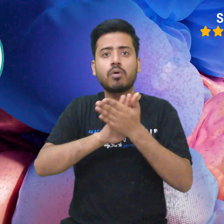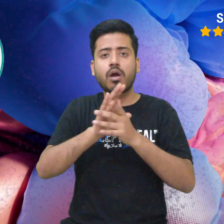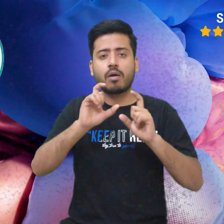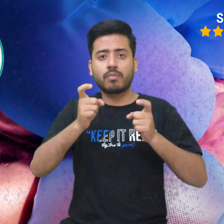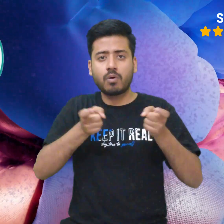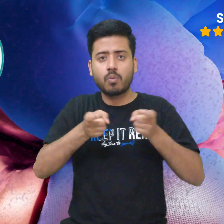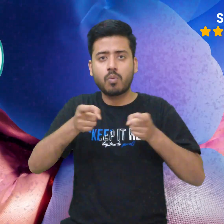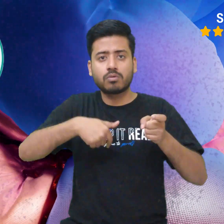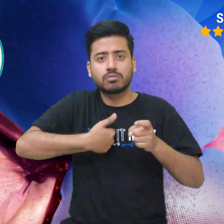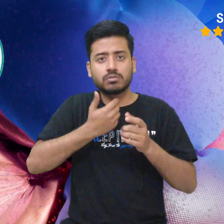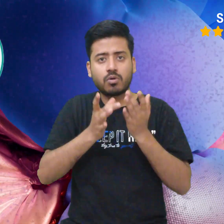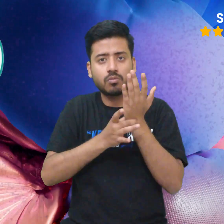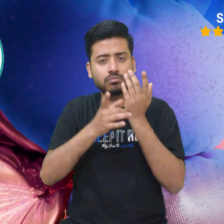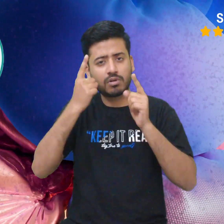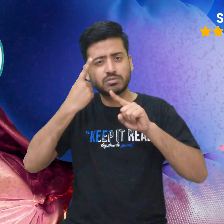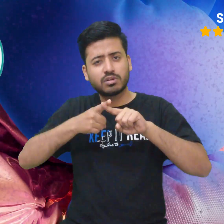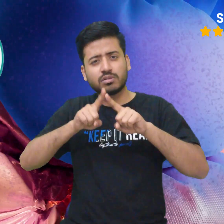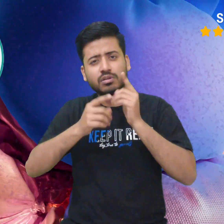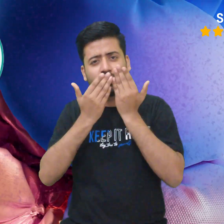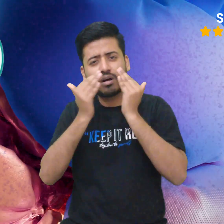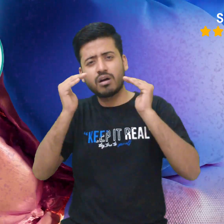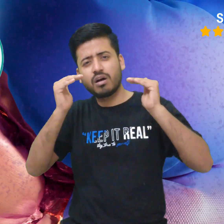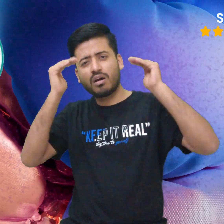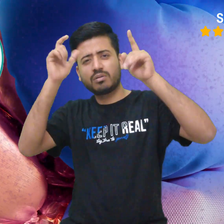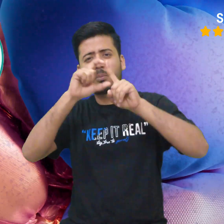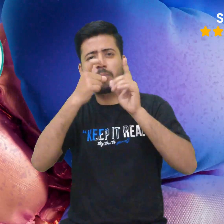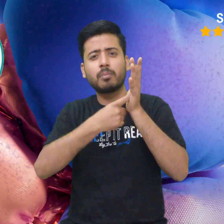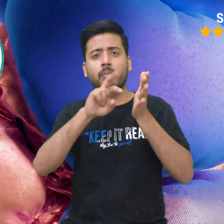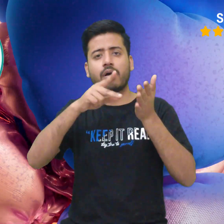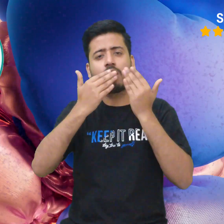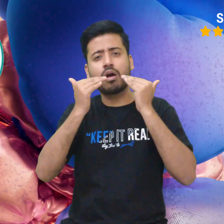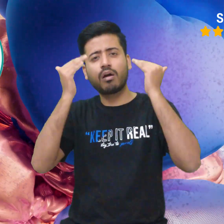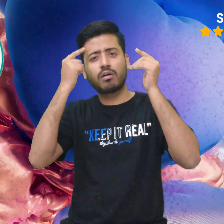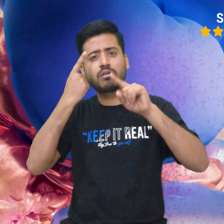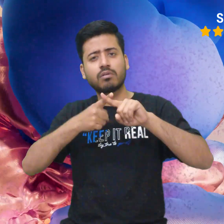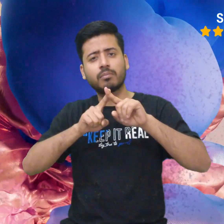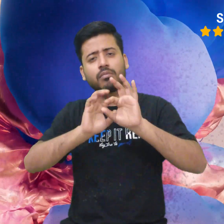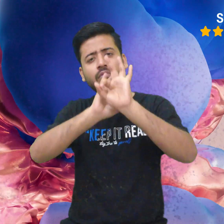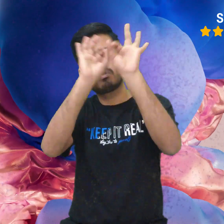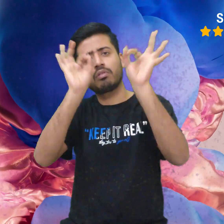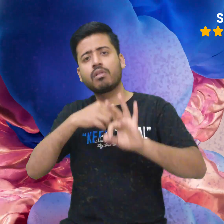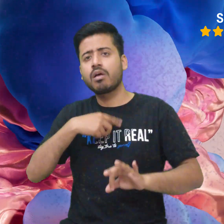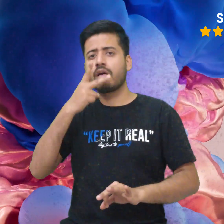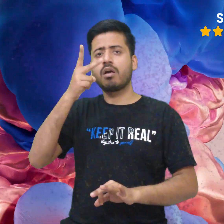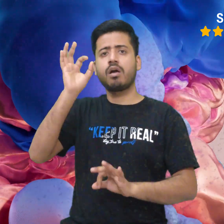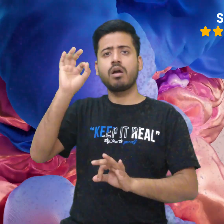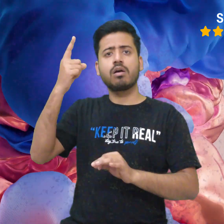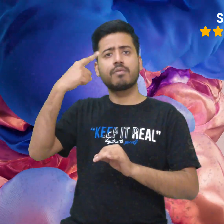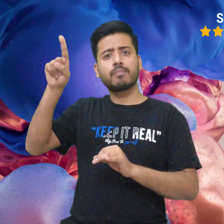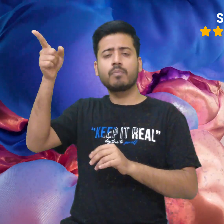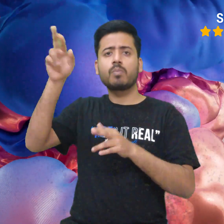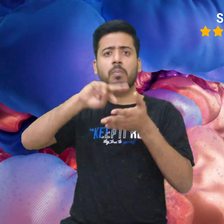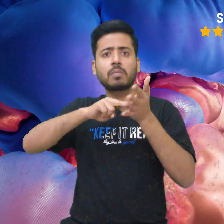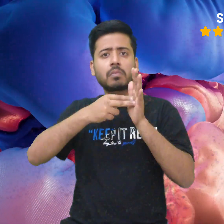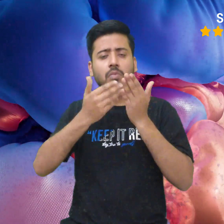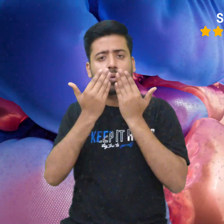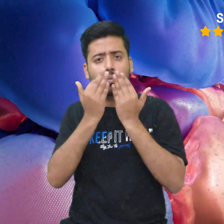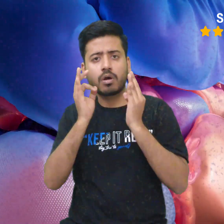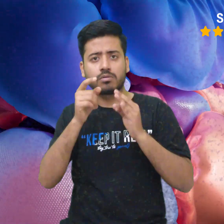helps dilute urine, which lowers the chance of stones forming. 2. Eat citrus fruits, almonds, and leafy greens.